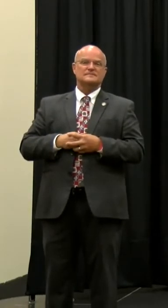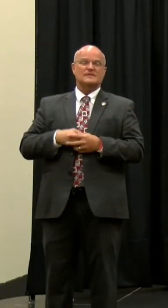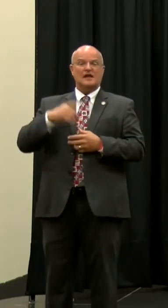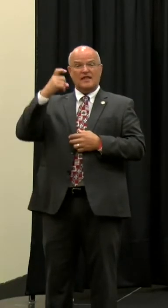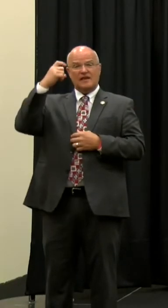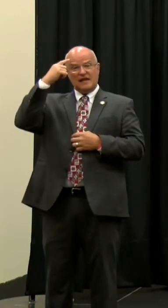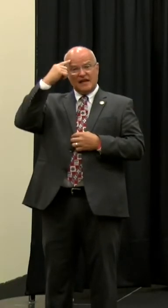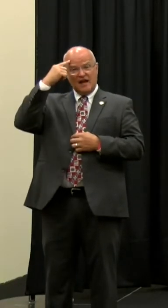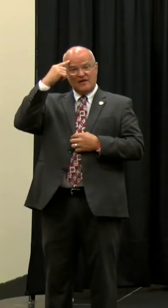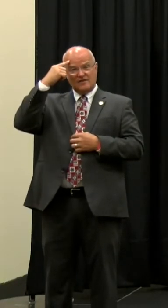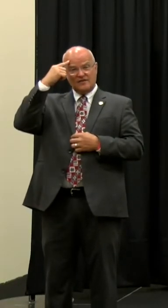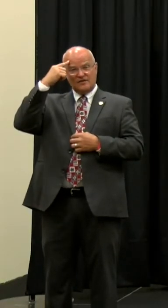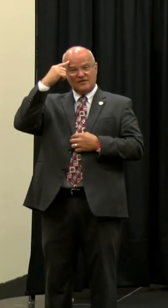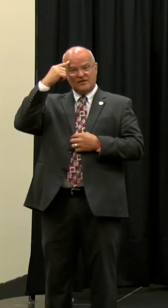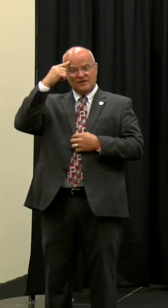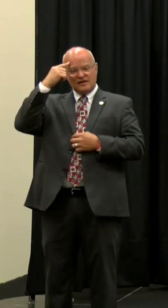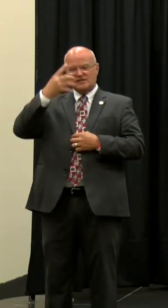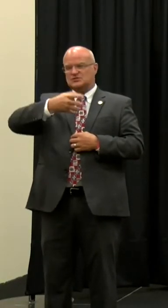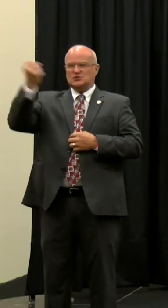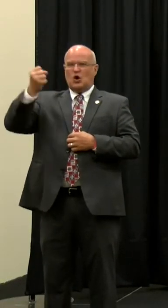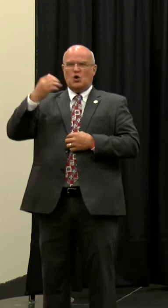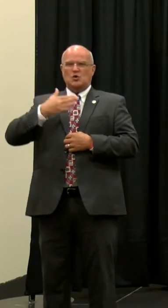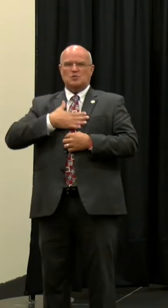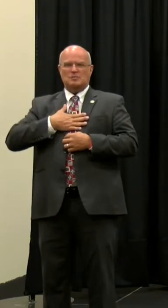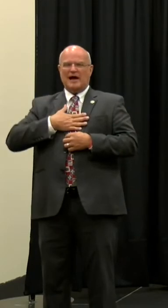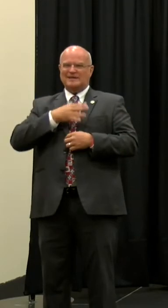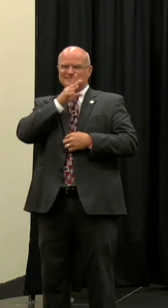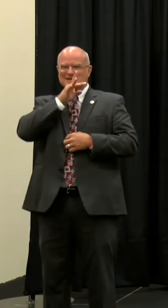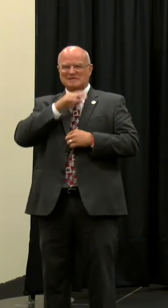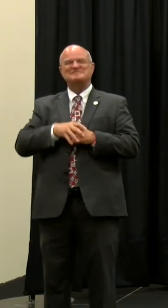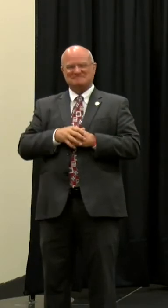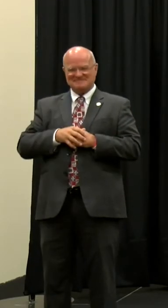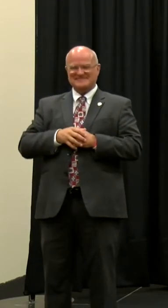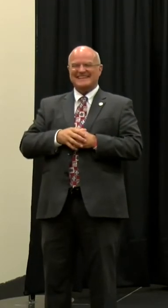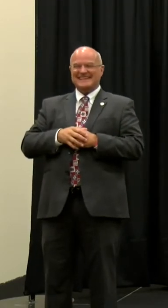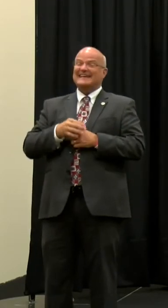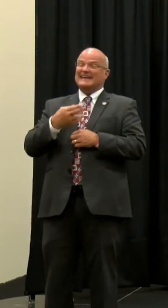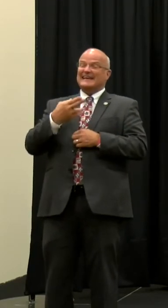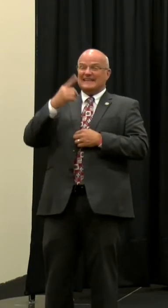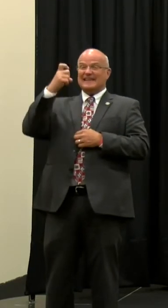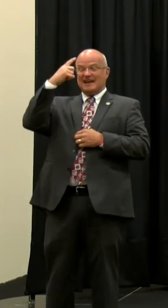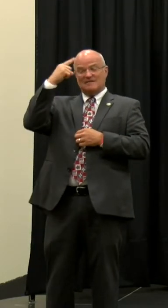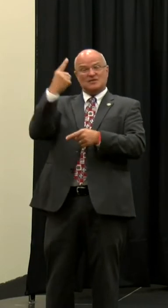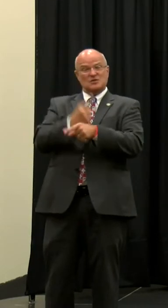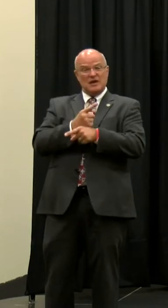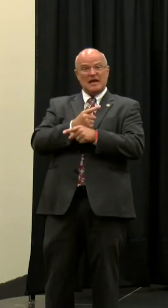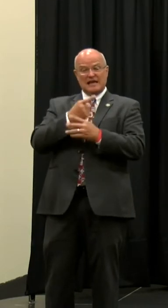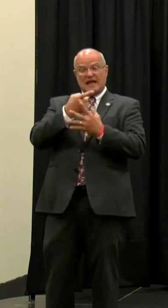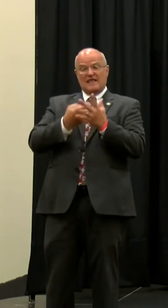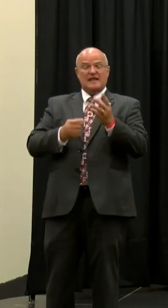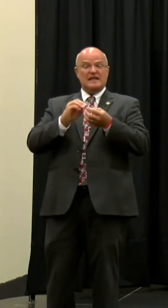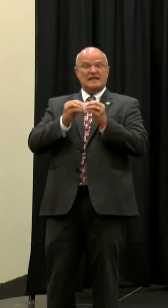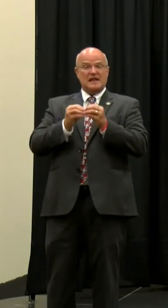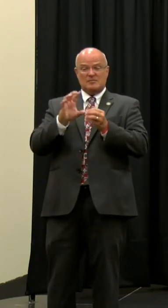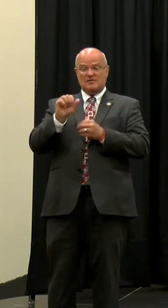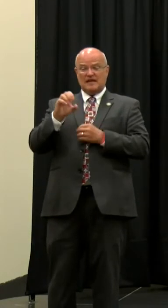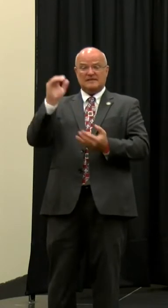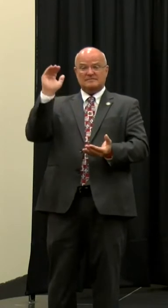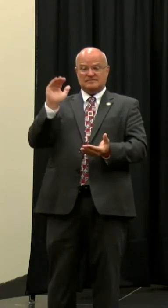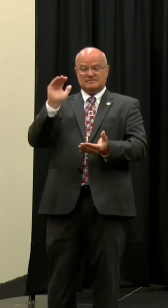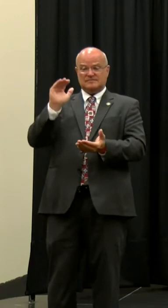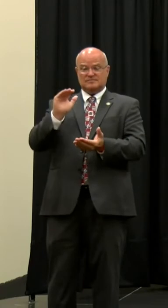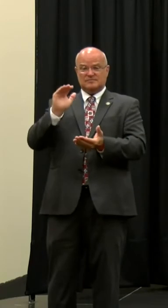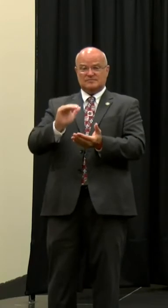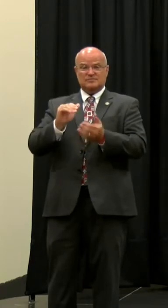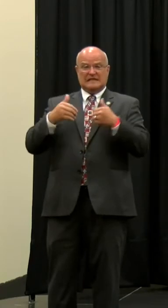So the governor, as usual, has stolen a lot of my thunder. He is correct that the number of cases we're seeing are more